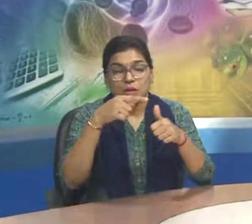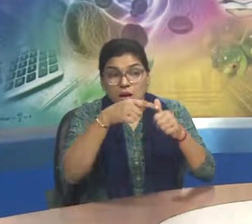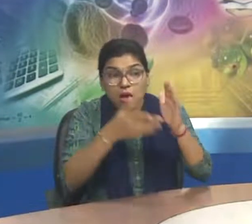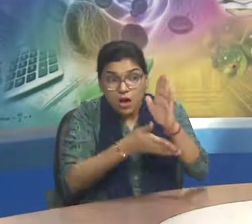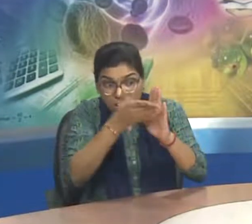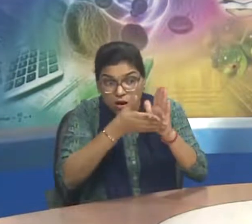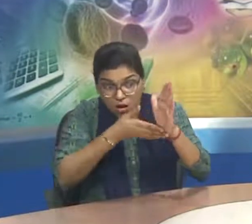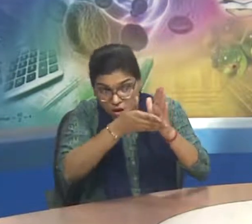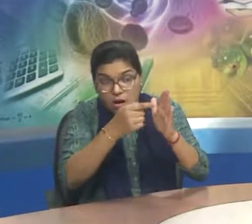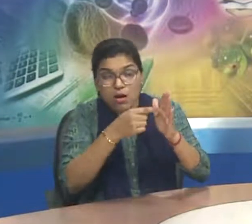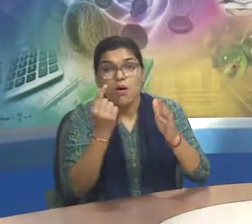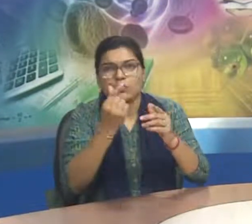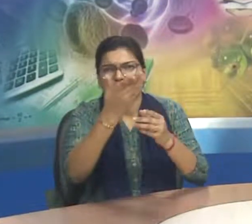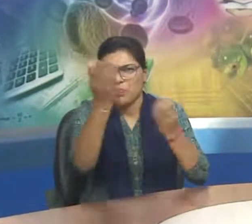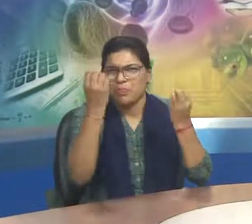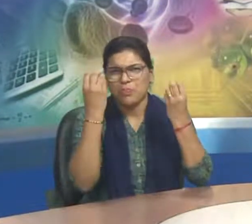from aluminium,